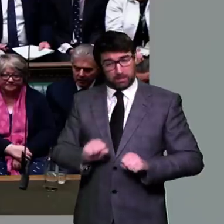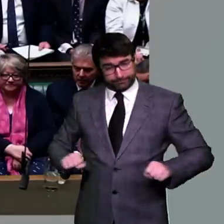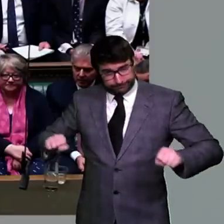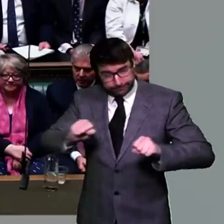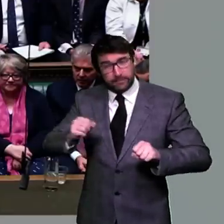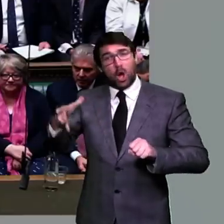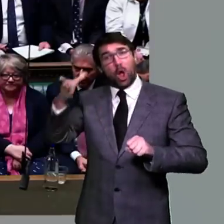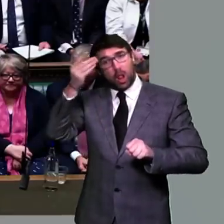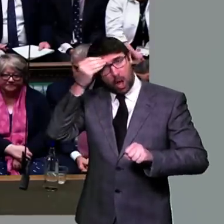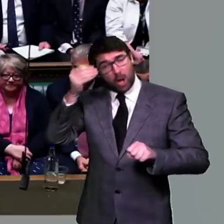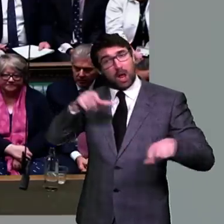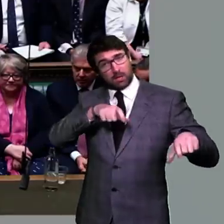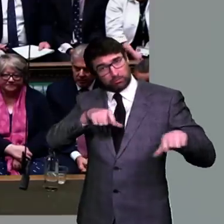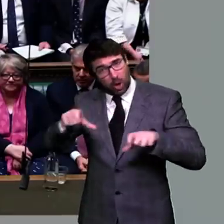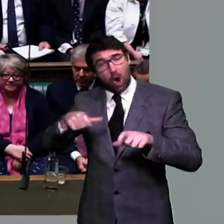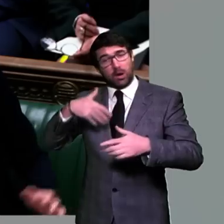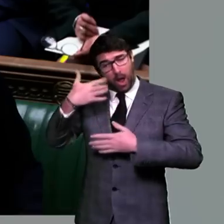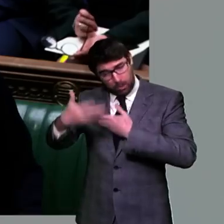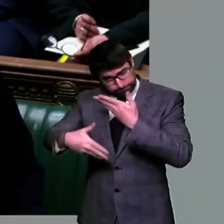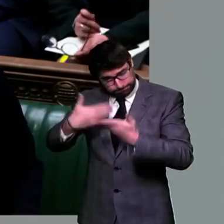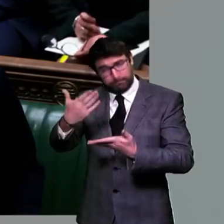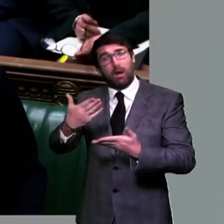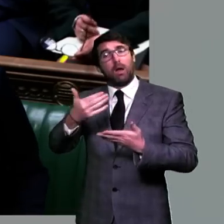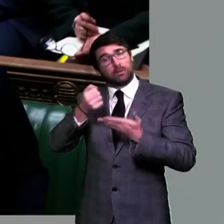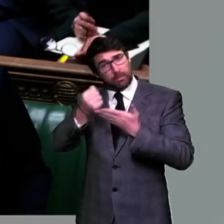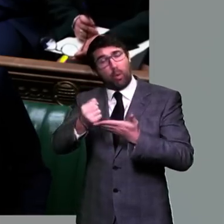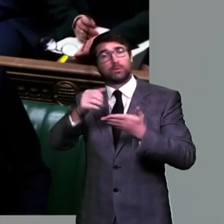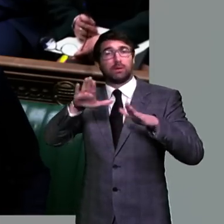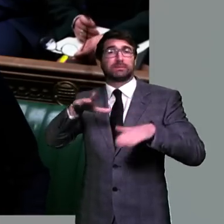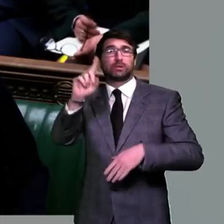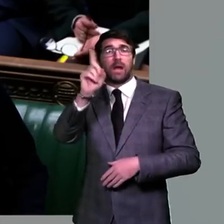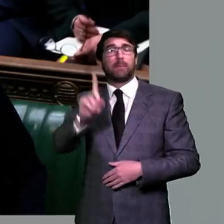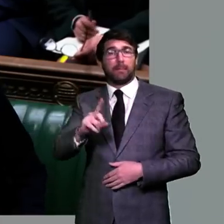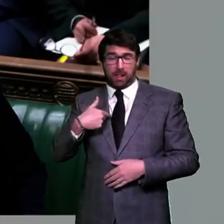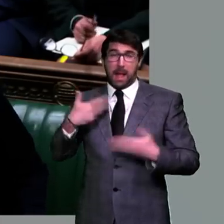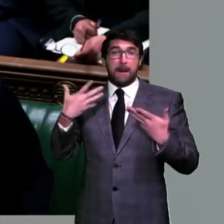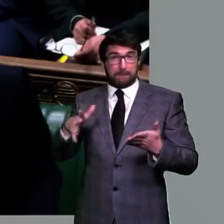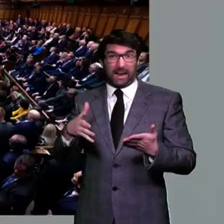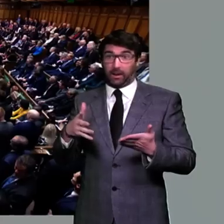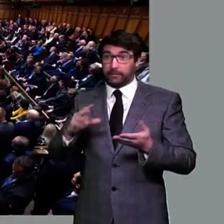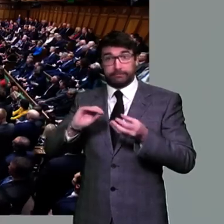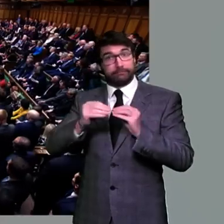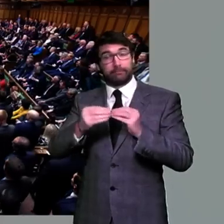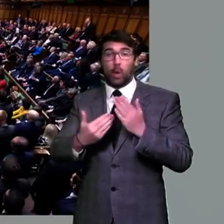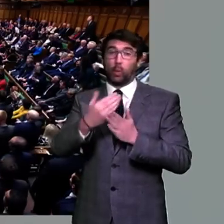Speaker, we've delivered the energy price guarantee, we've helped people this winter, and I will continue to do that.